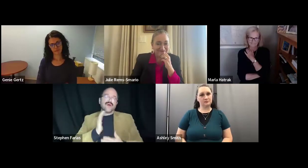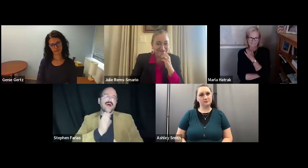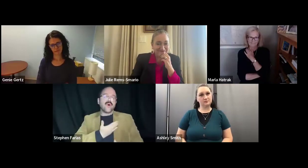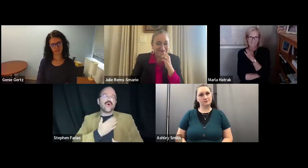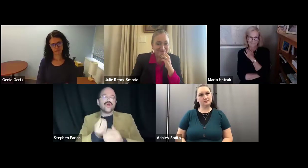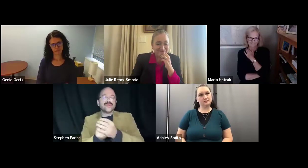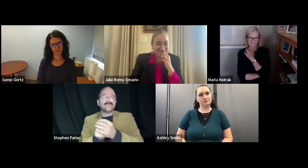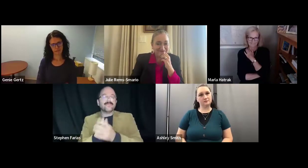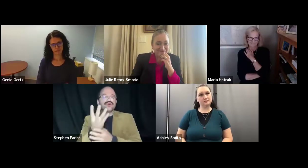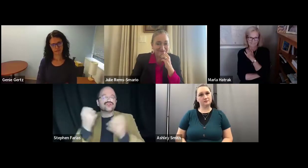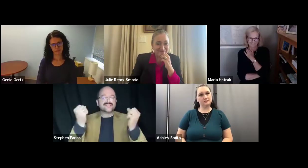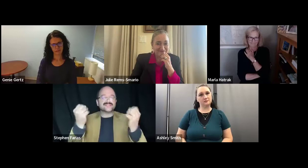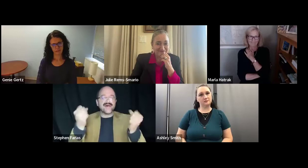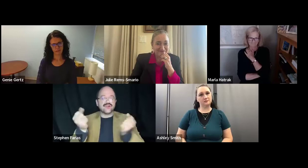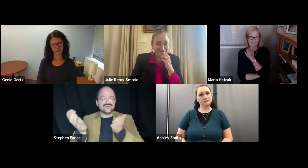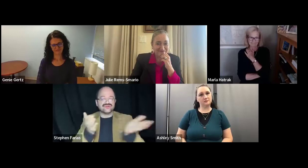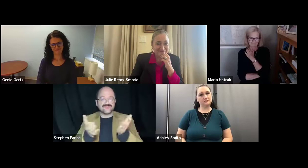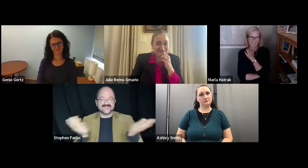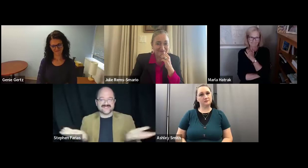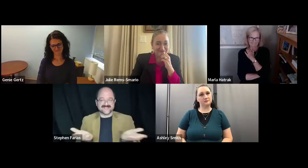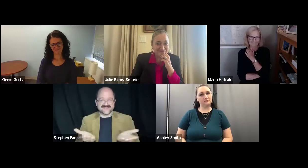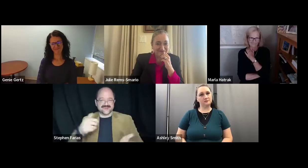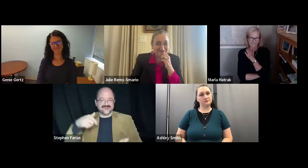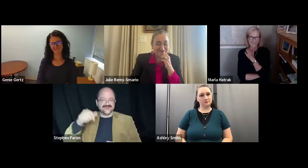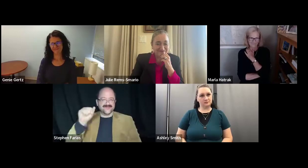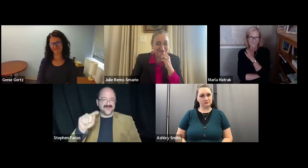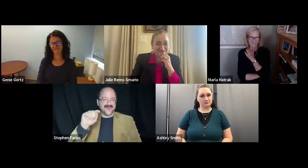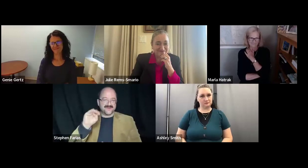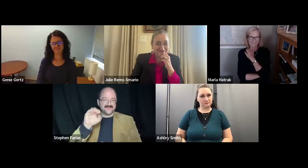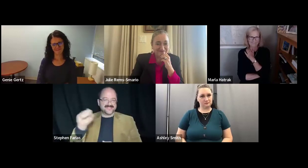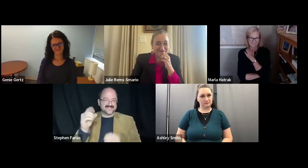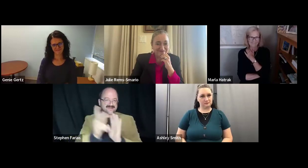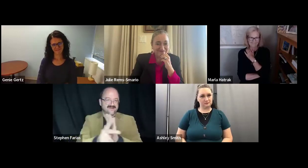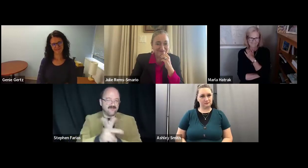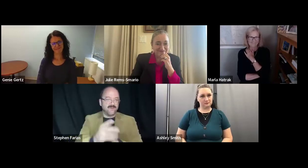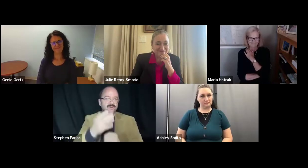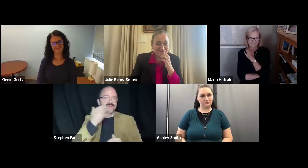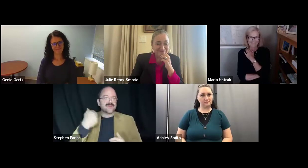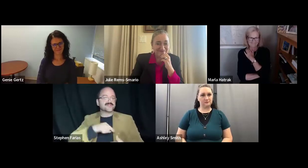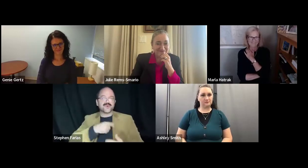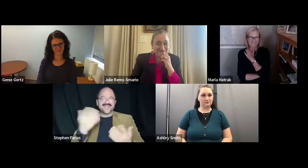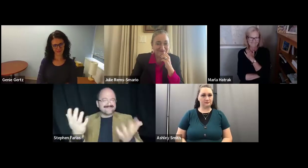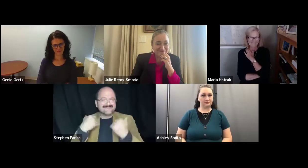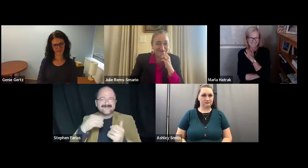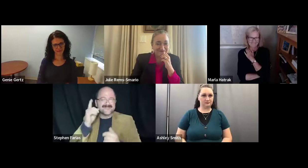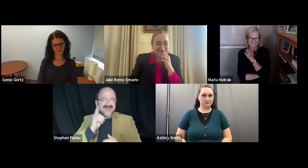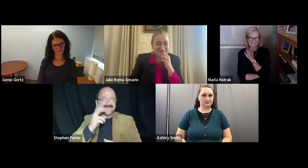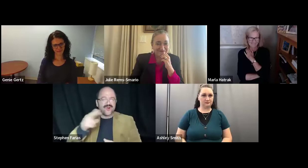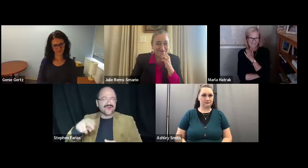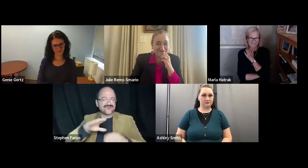still see development of language proficiency. This is one of the things we offer here at MSSD, the Emerging Signers Program. And